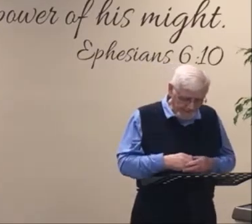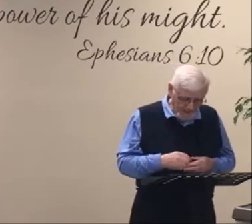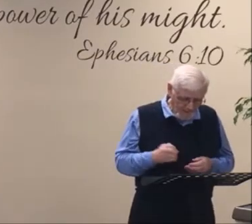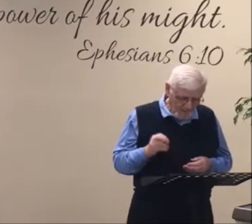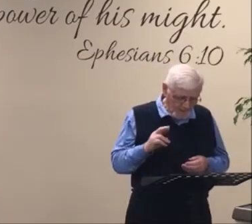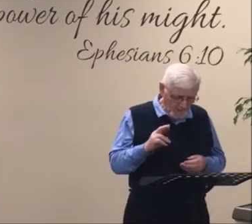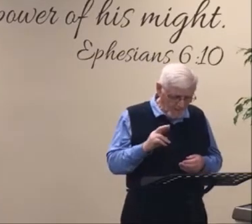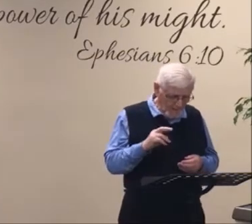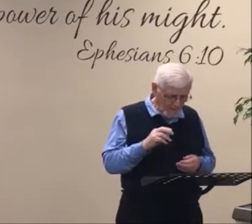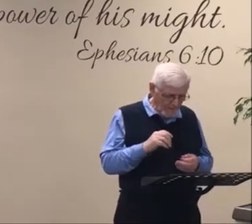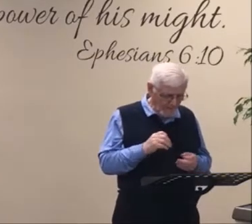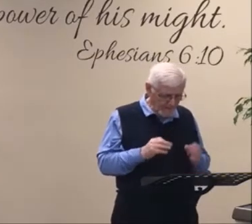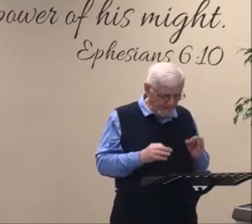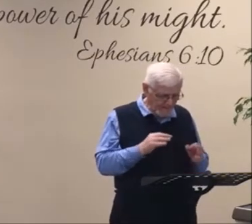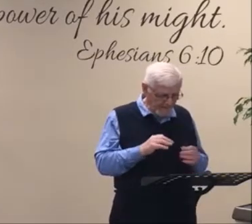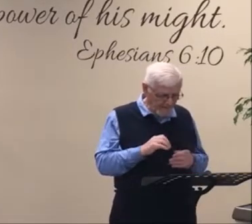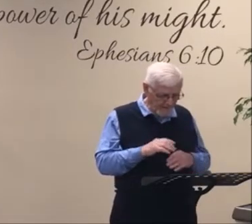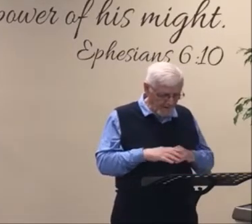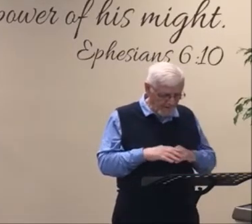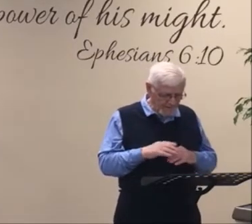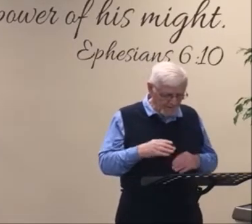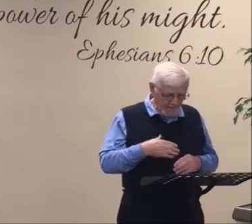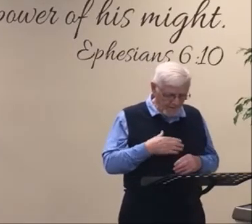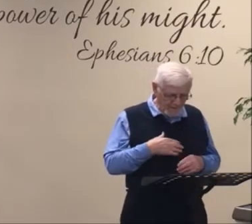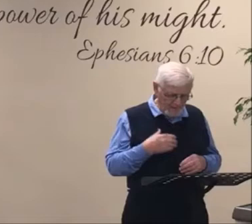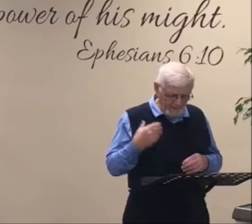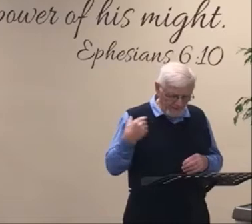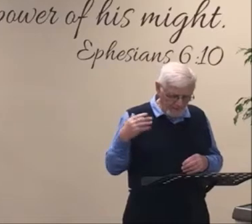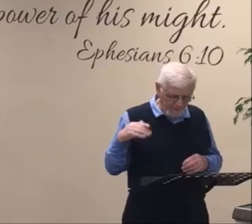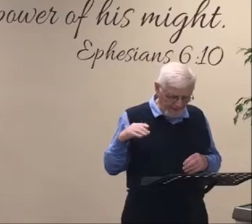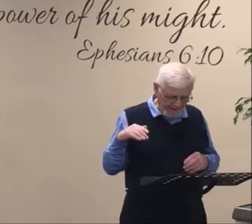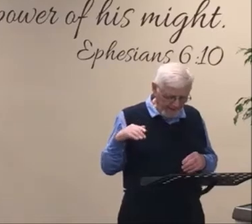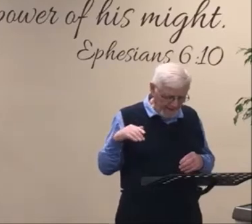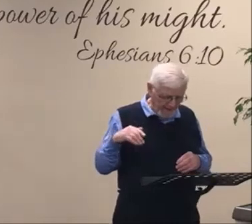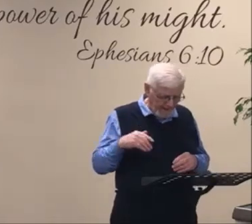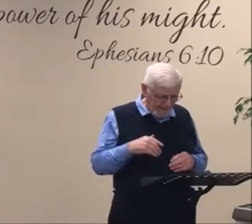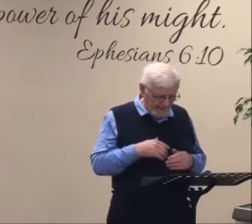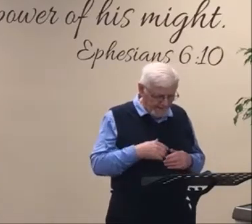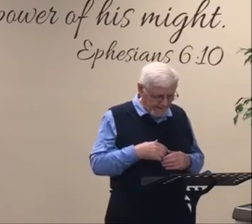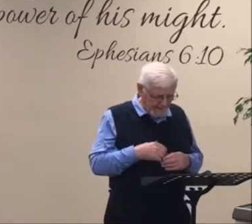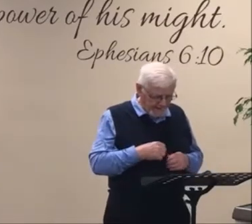thee. For if on joyful wing,